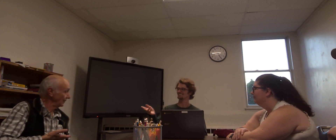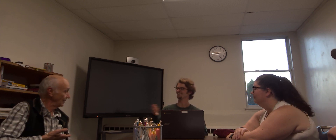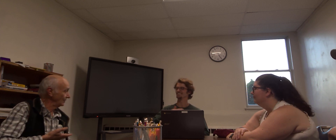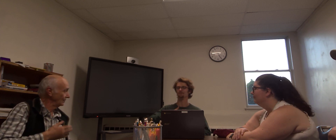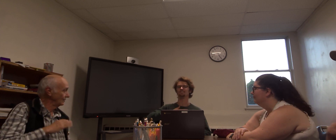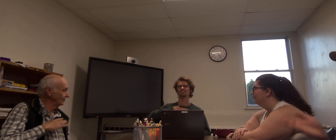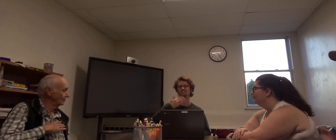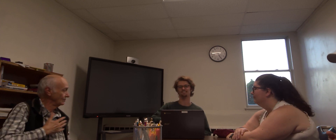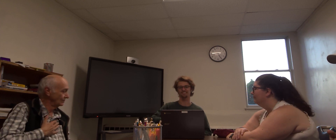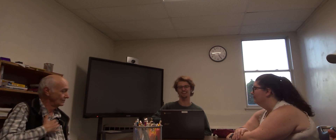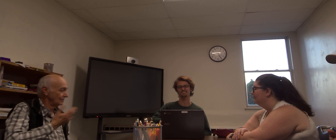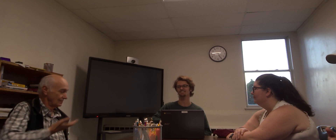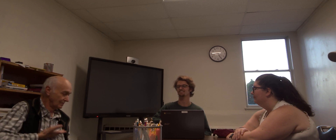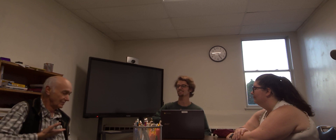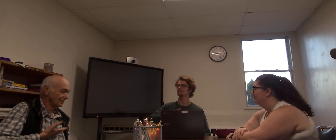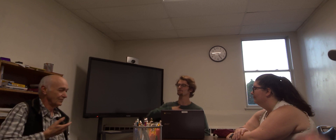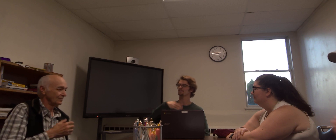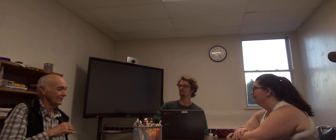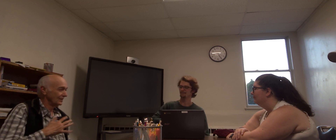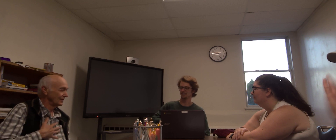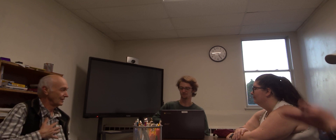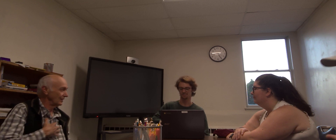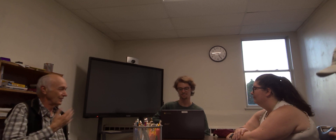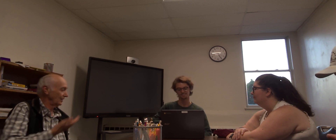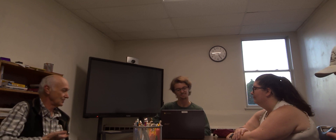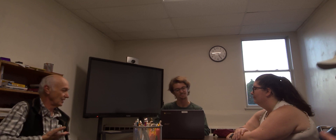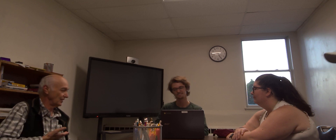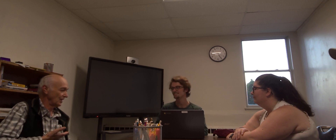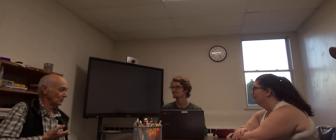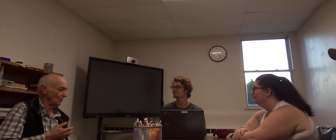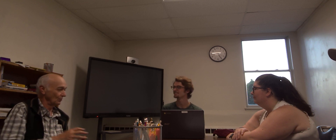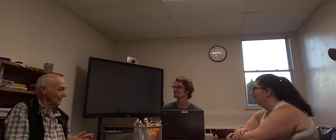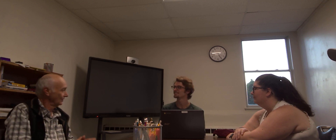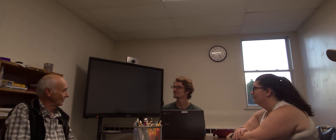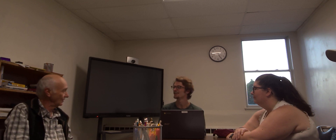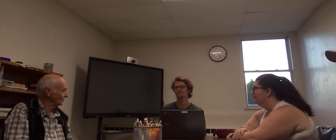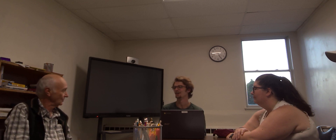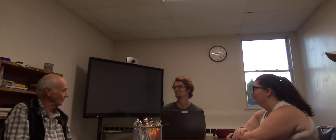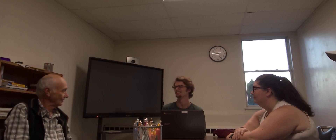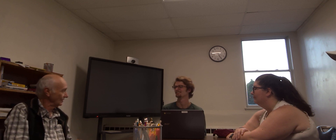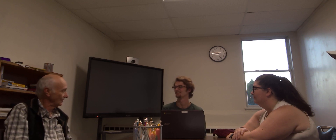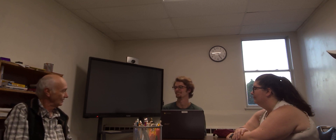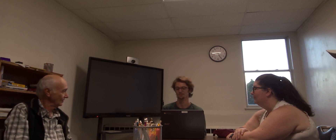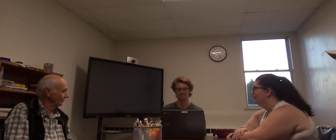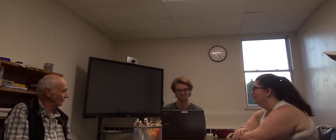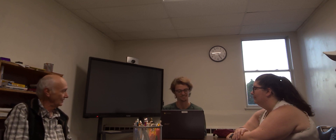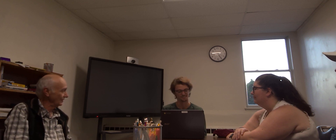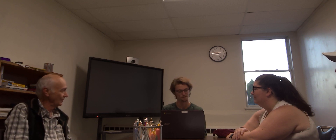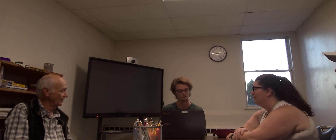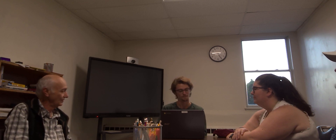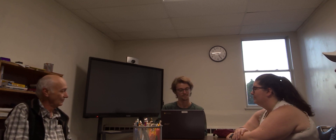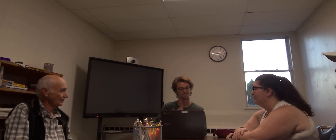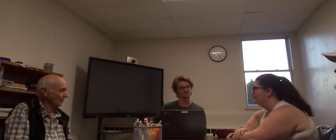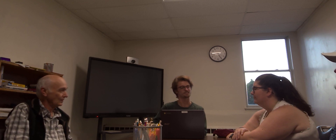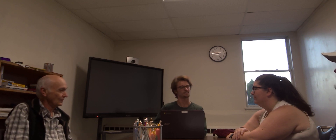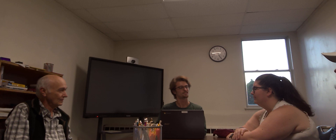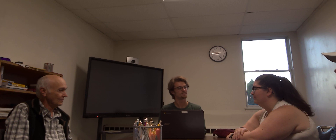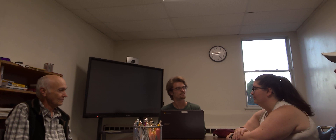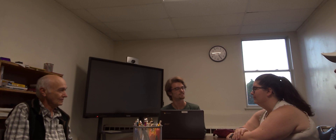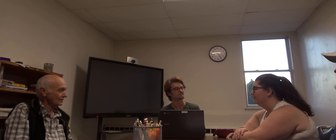Excellent. Upset, just like that. Flipping over. That's not a natural one. No, it feels really weird. That one was hard for me.